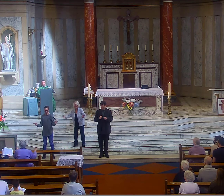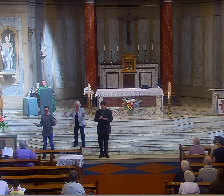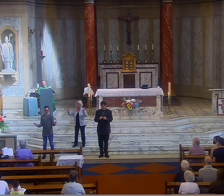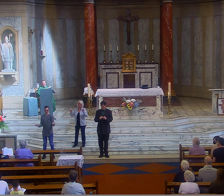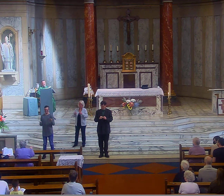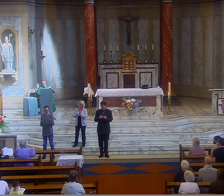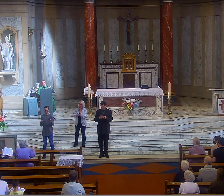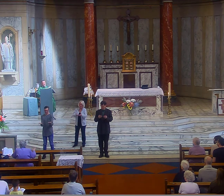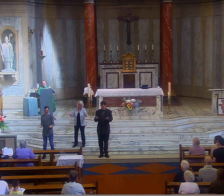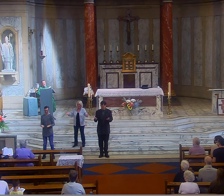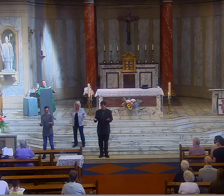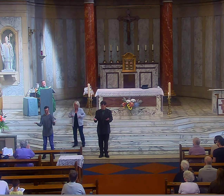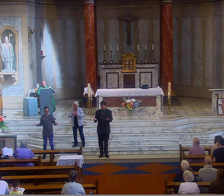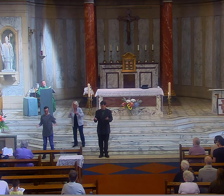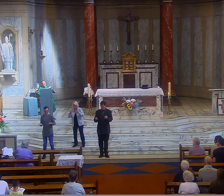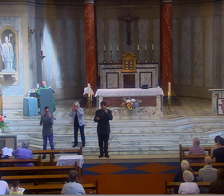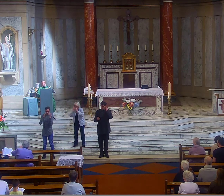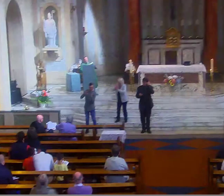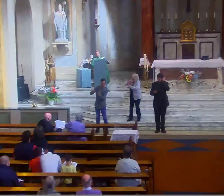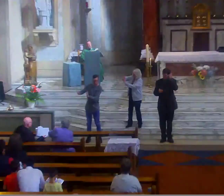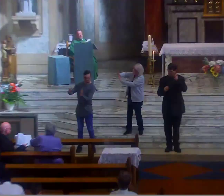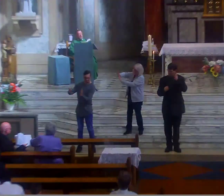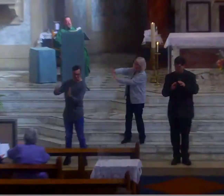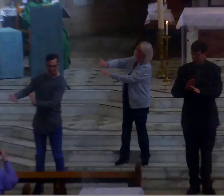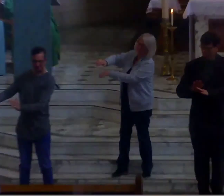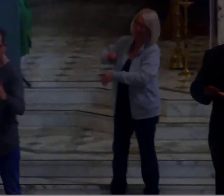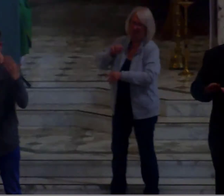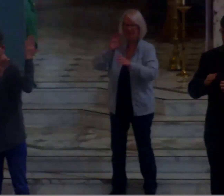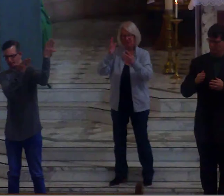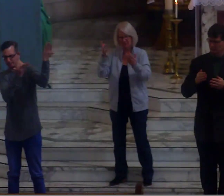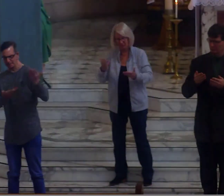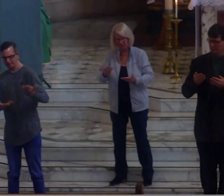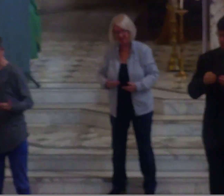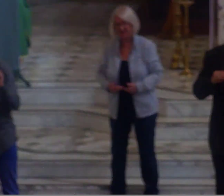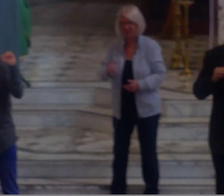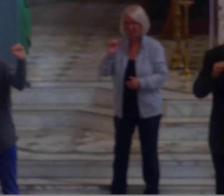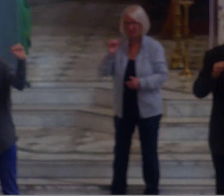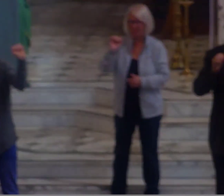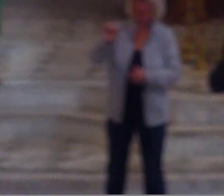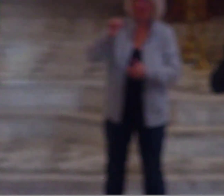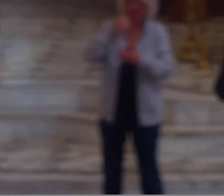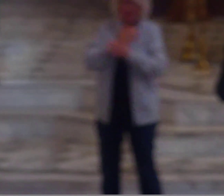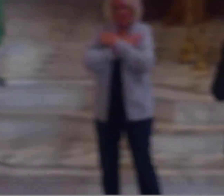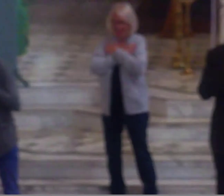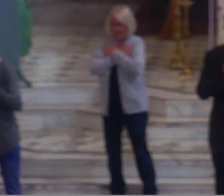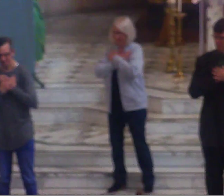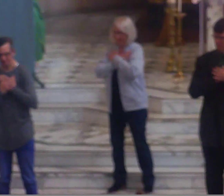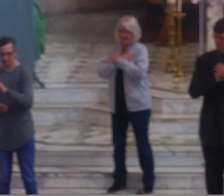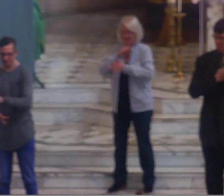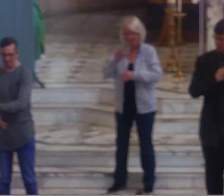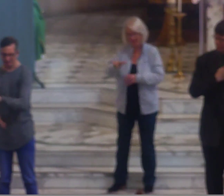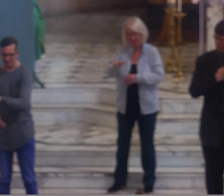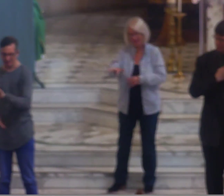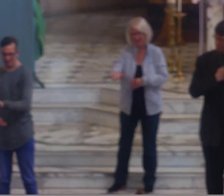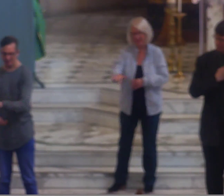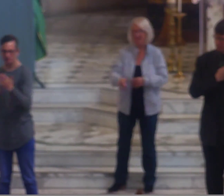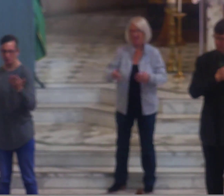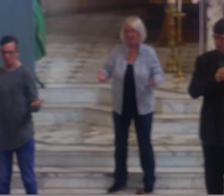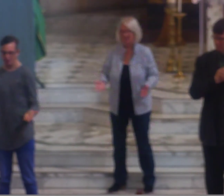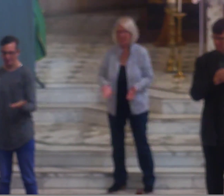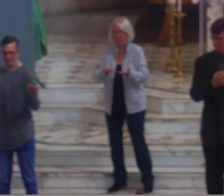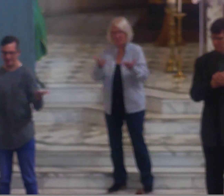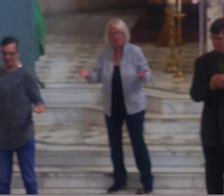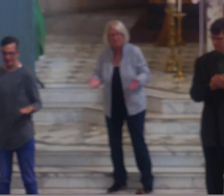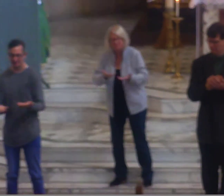peace. Where there is hatred, let me bring your love. Where